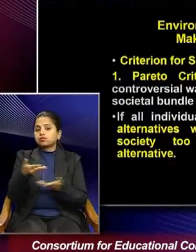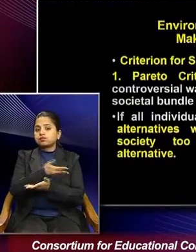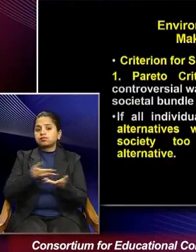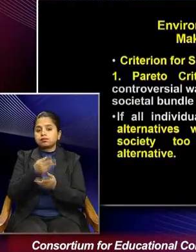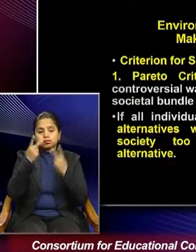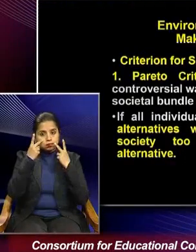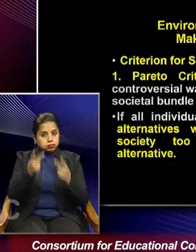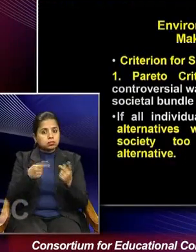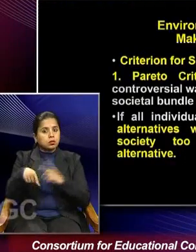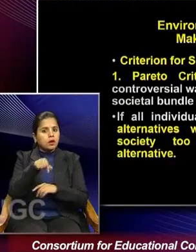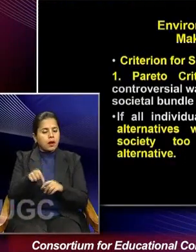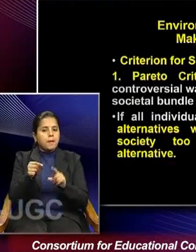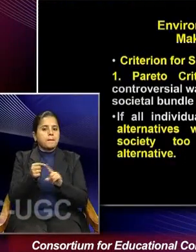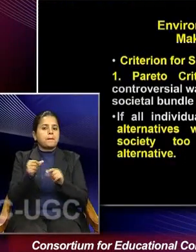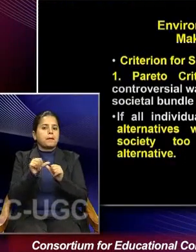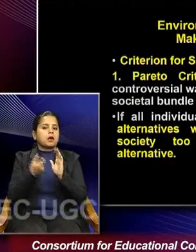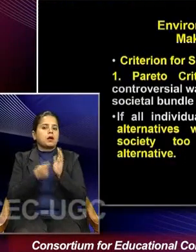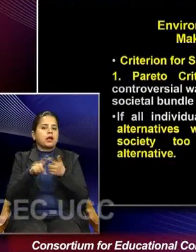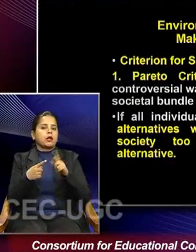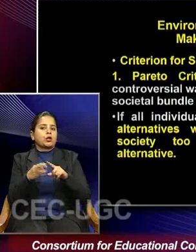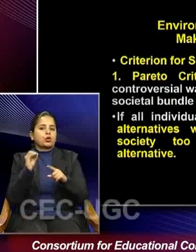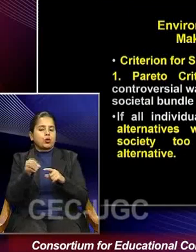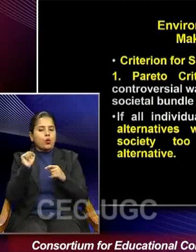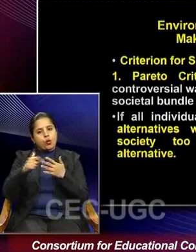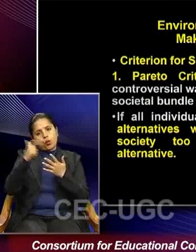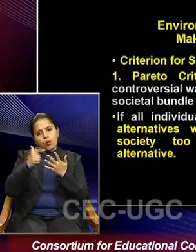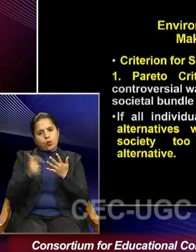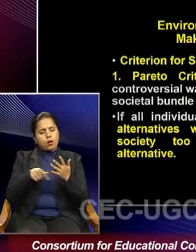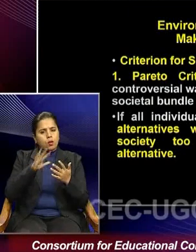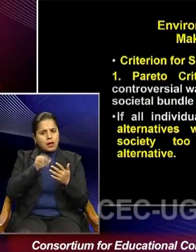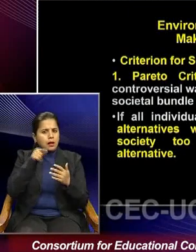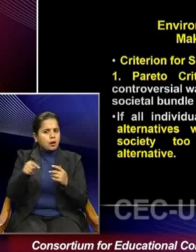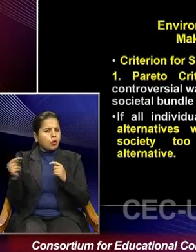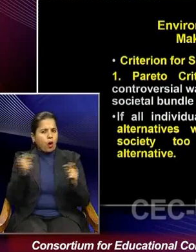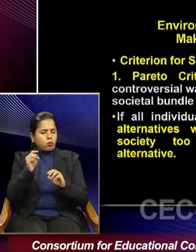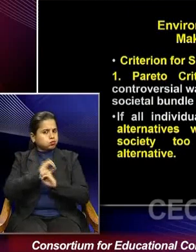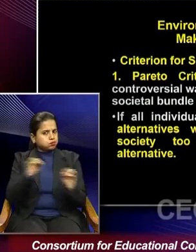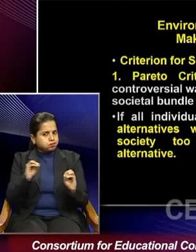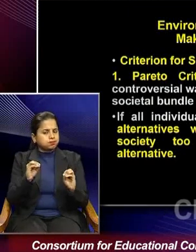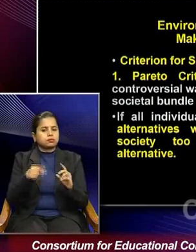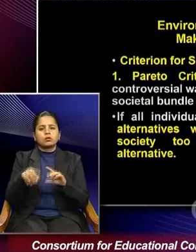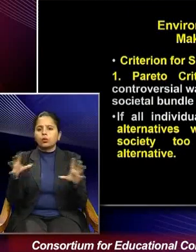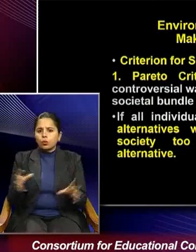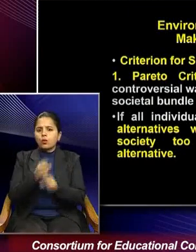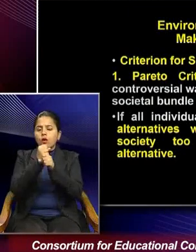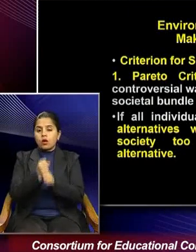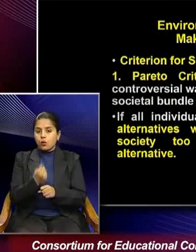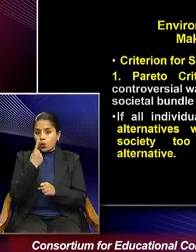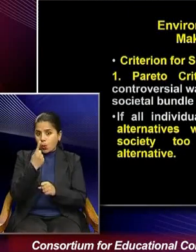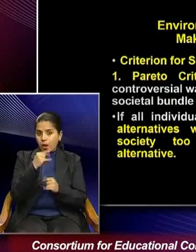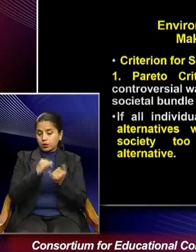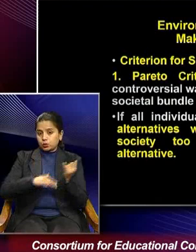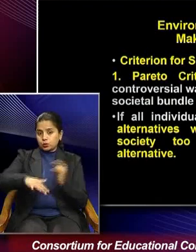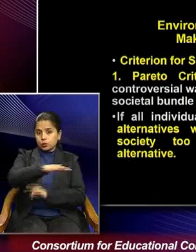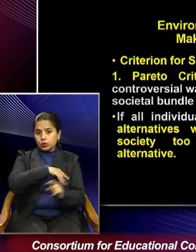criteria, which is Pareto criterion. It is a non-controversial way of concluding that one